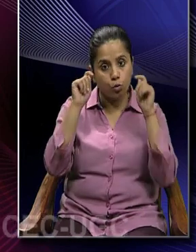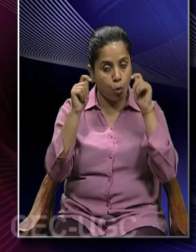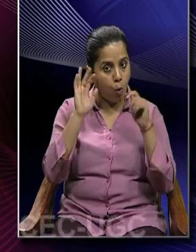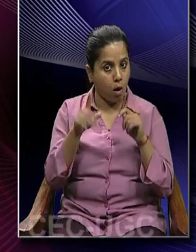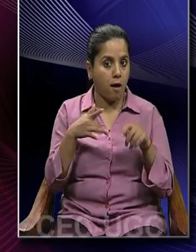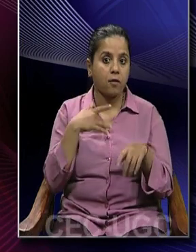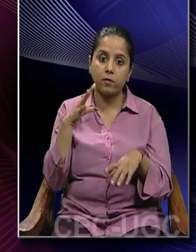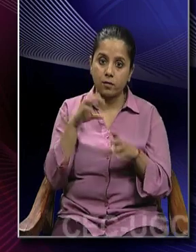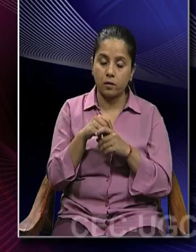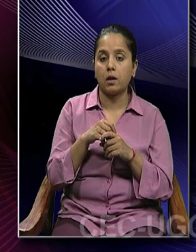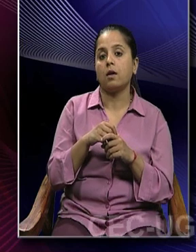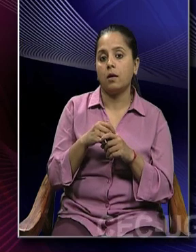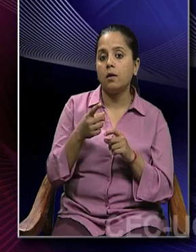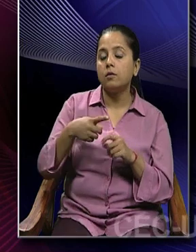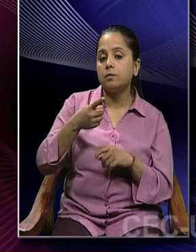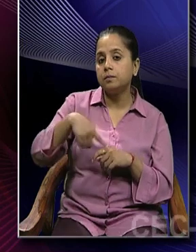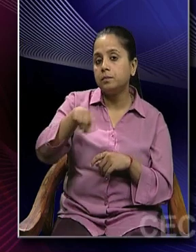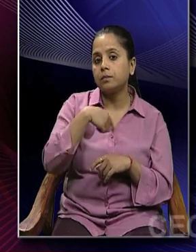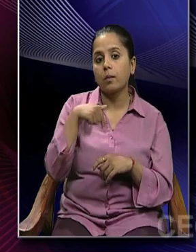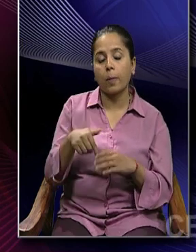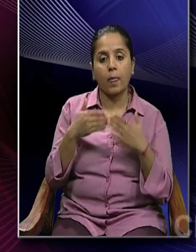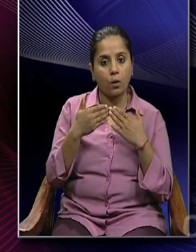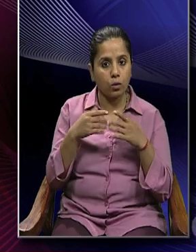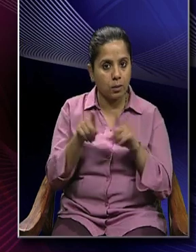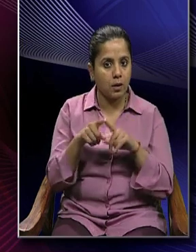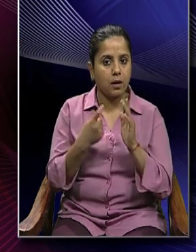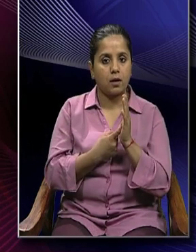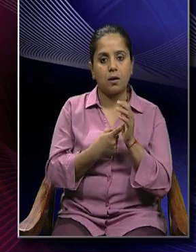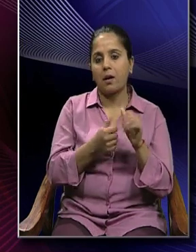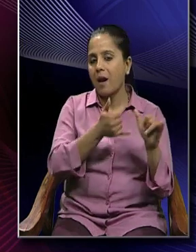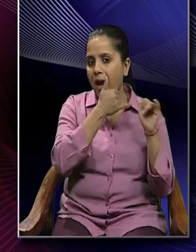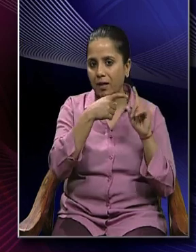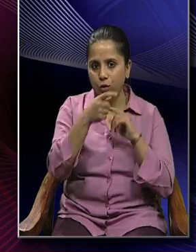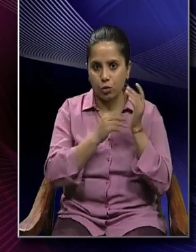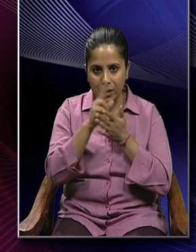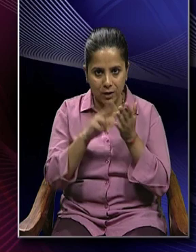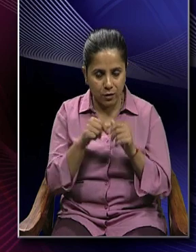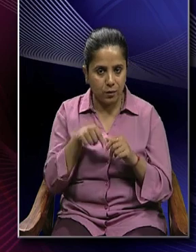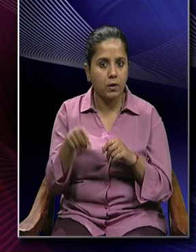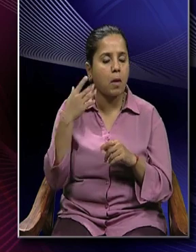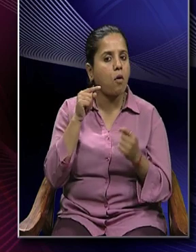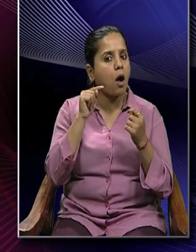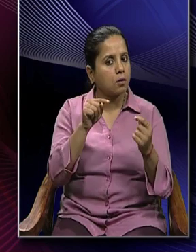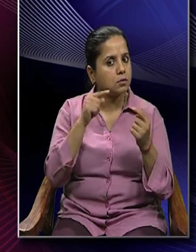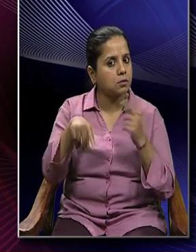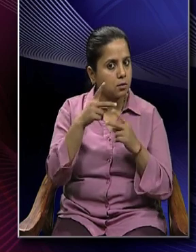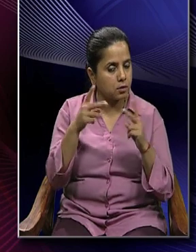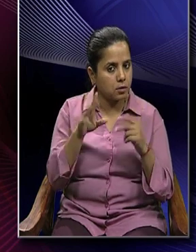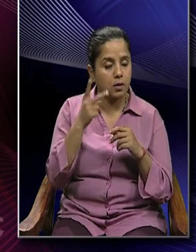that sense, and we scholars like Radhakrishnan, Dr. S. Radhakrishnan, he has argued that he